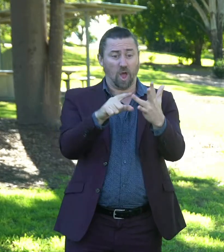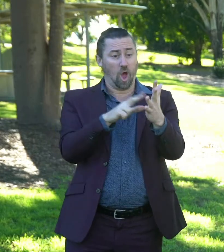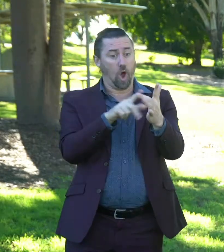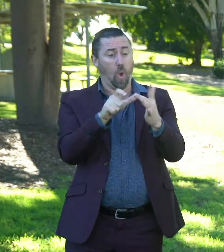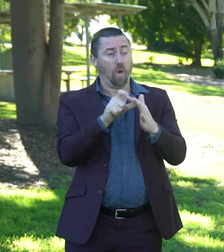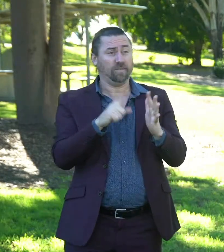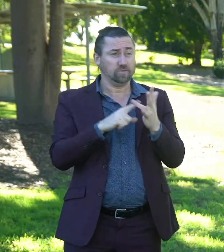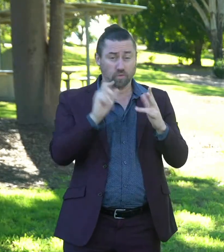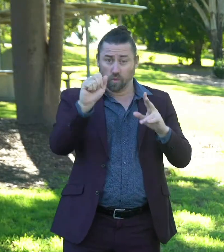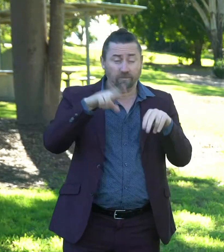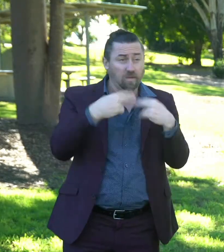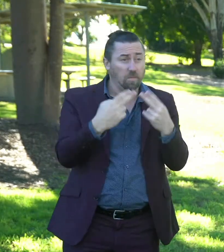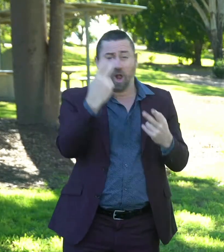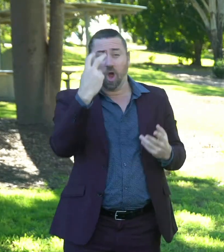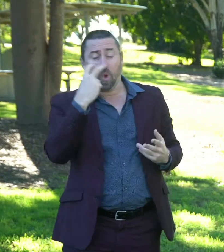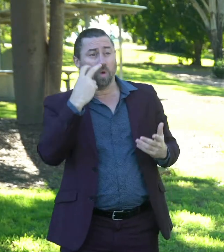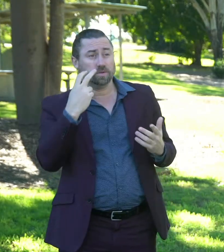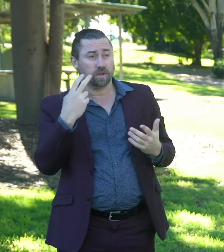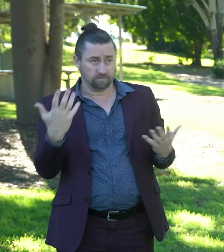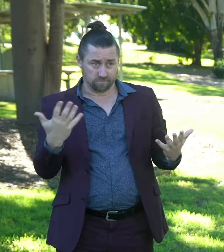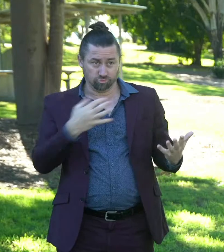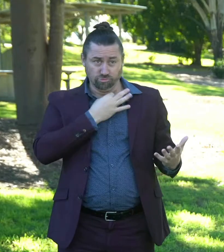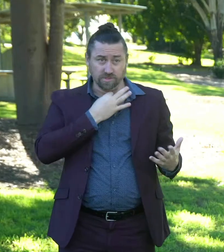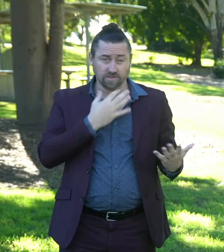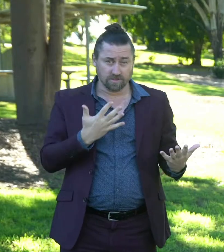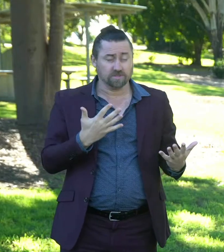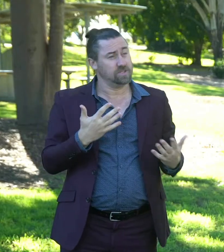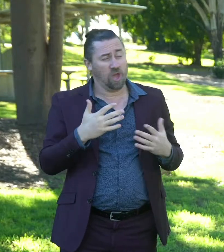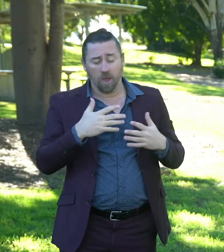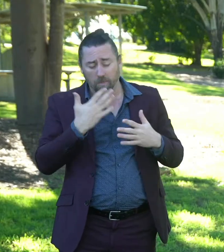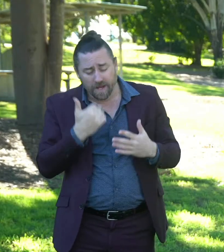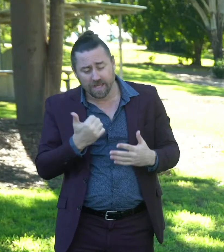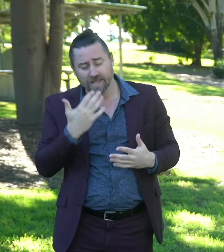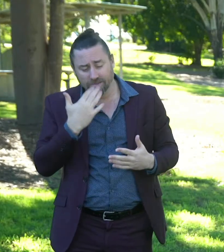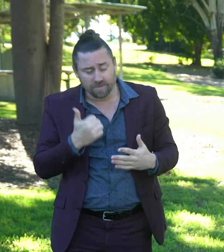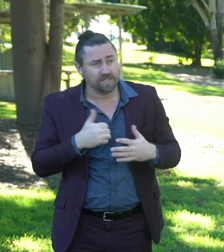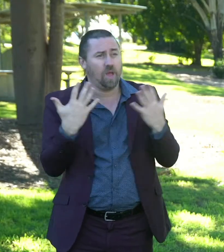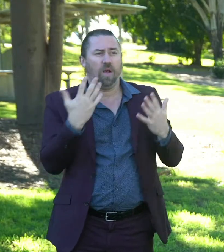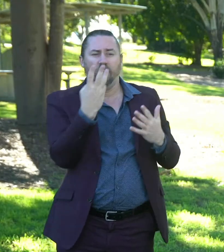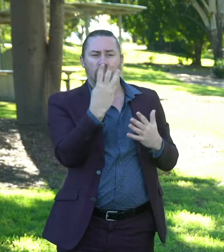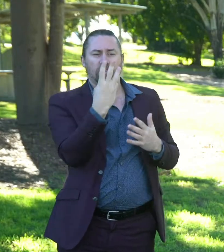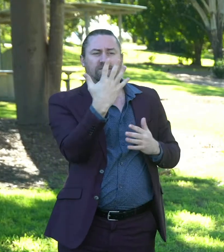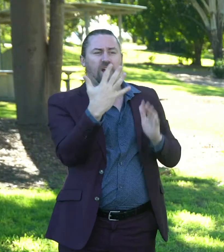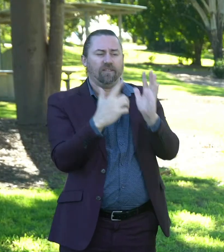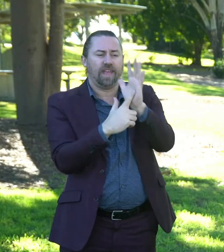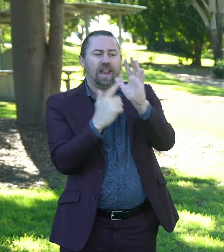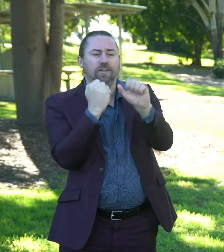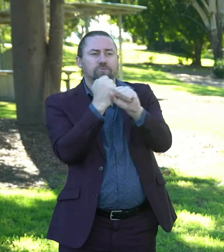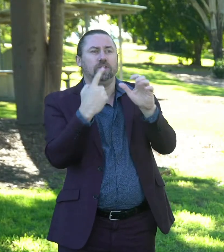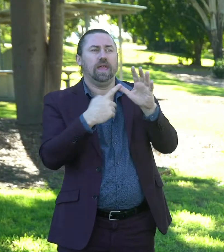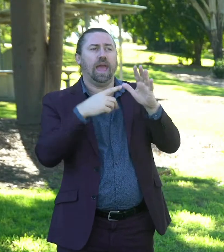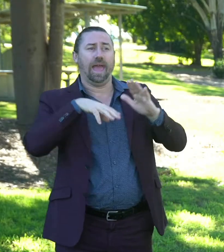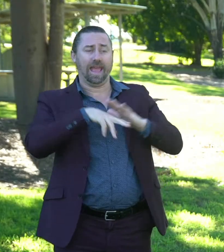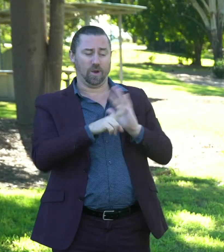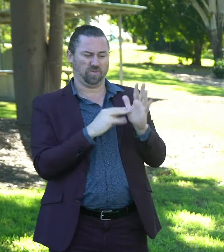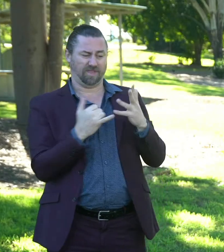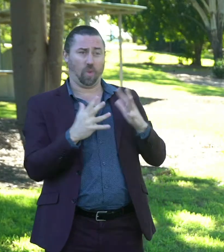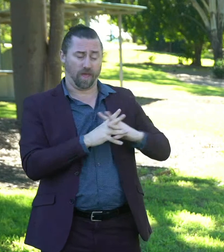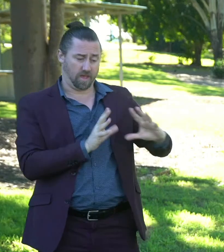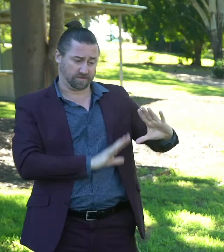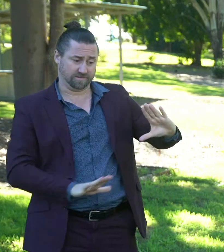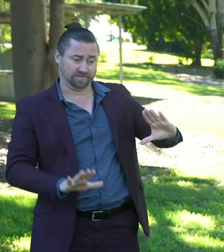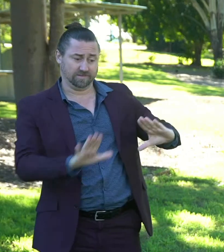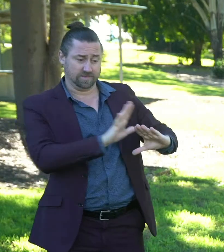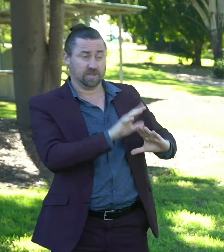a relative or someone they're caring for. So please, anyone from those 35 LGAs as of 10 a.m. this morning